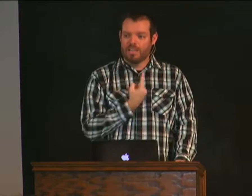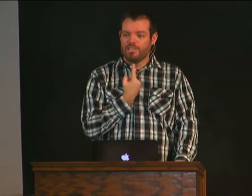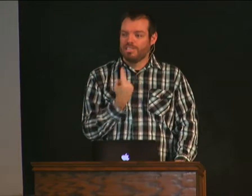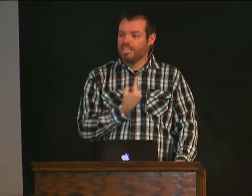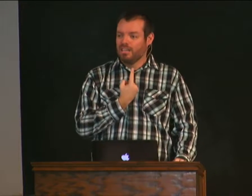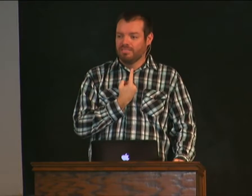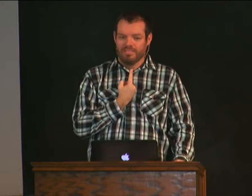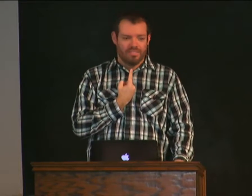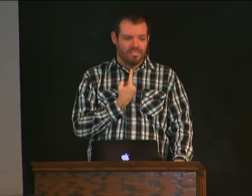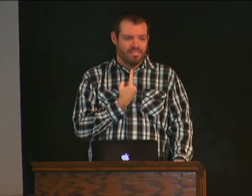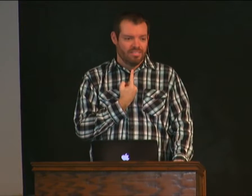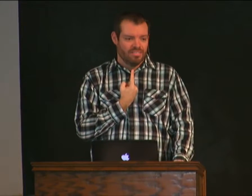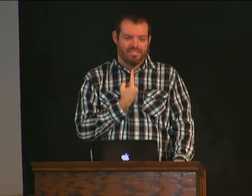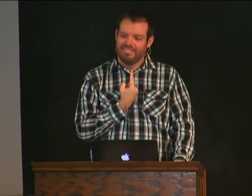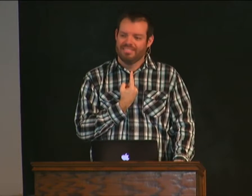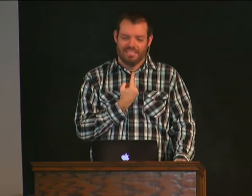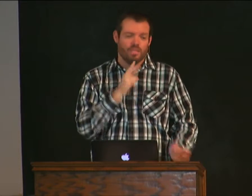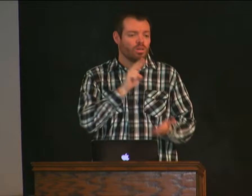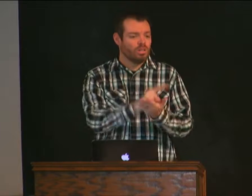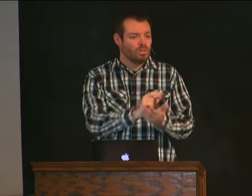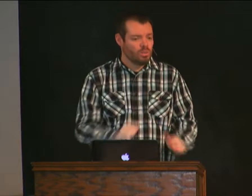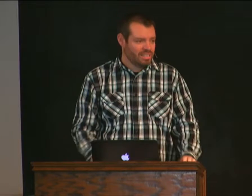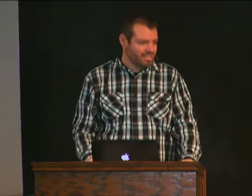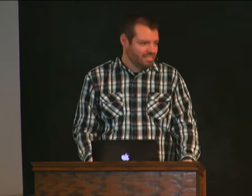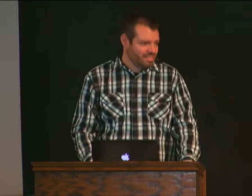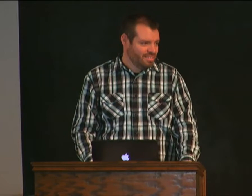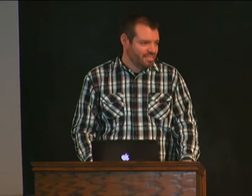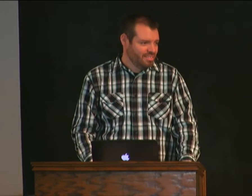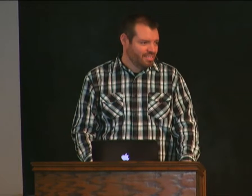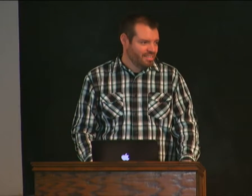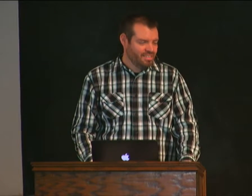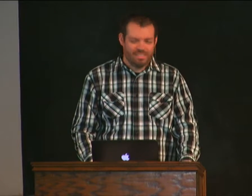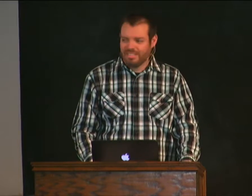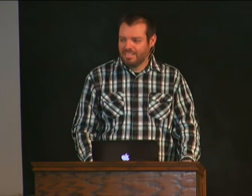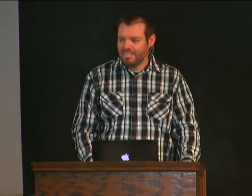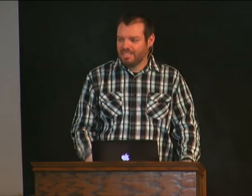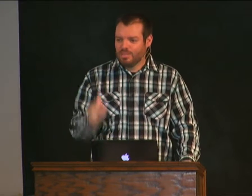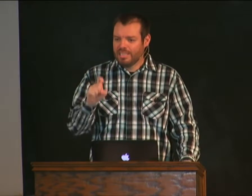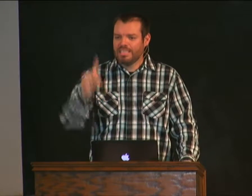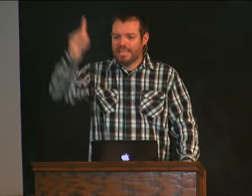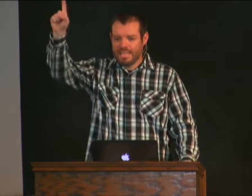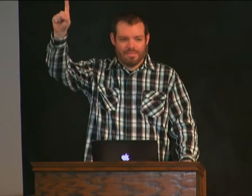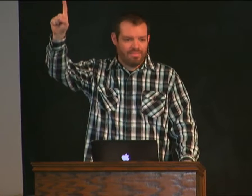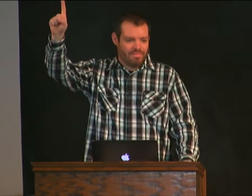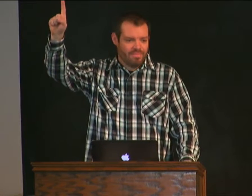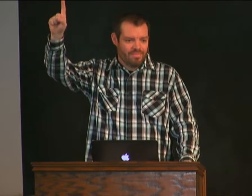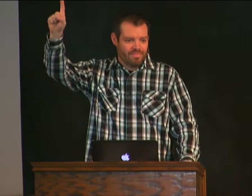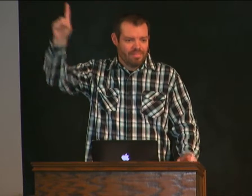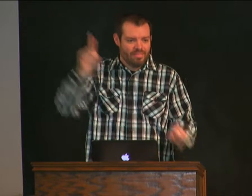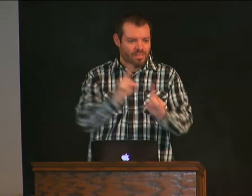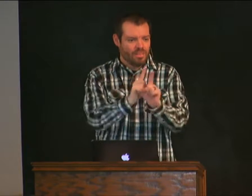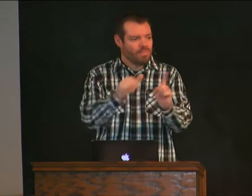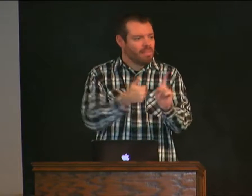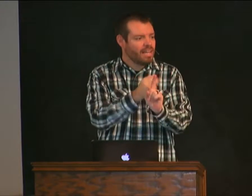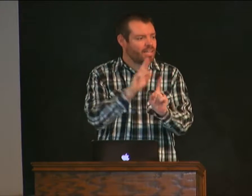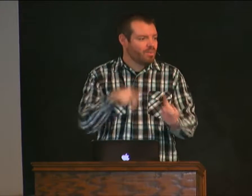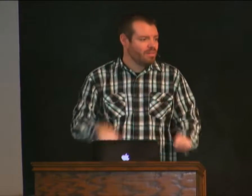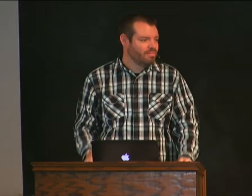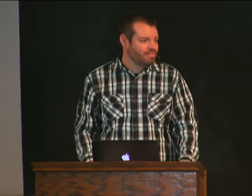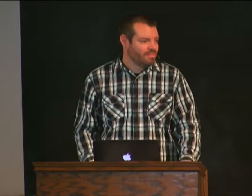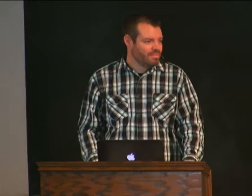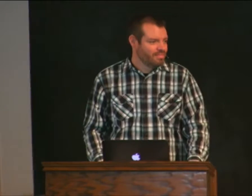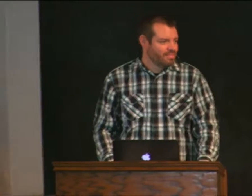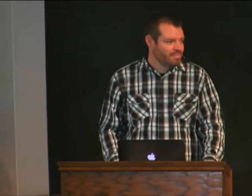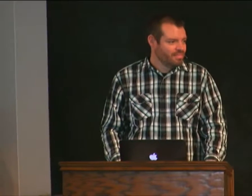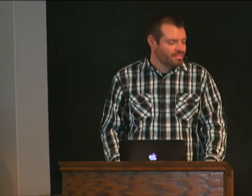devil by yourself, you will lose. You need him to back you